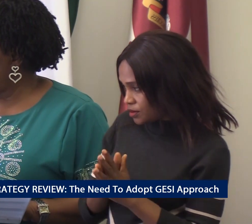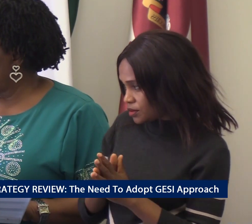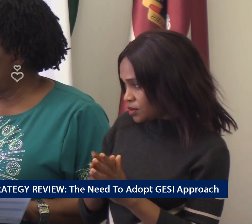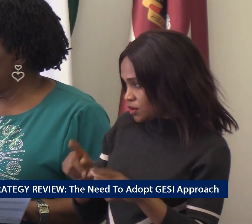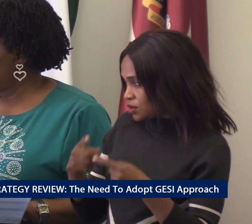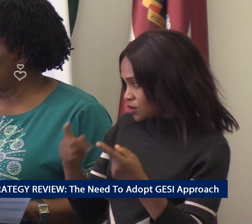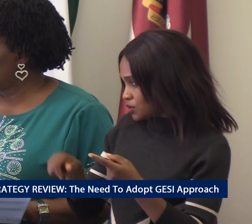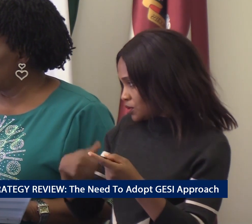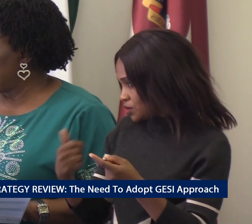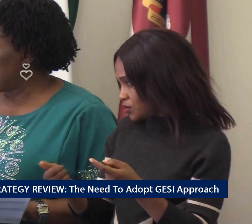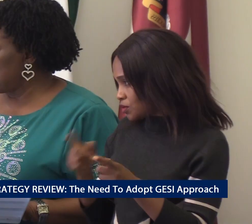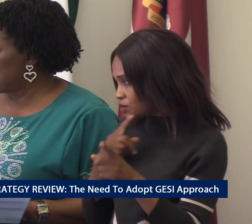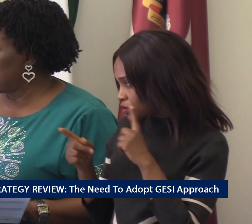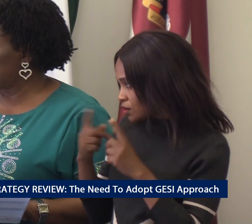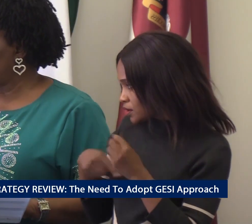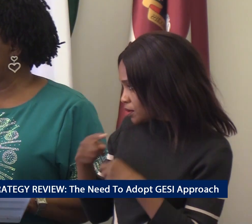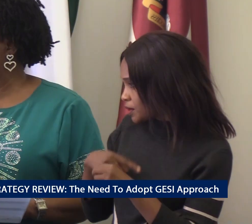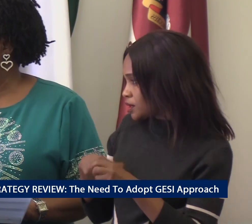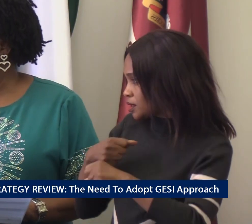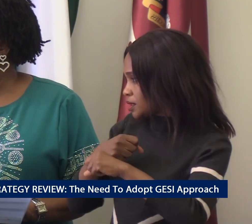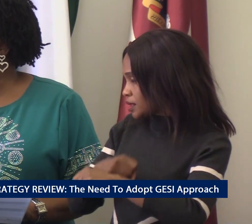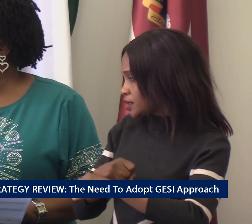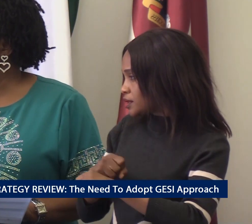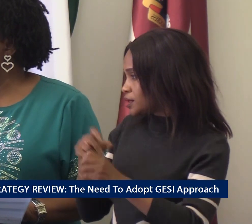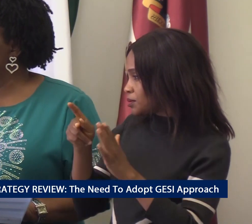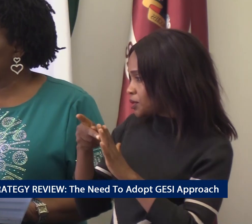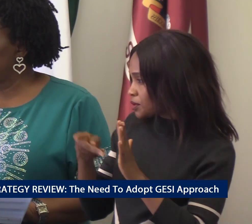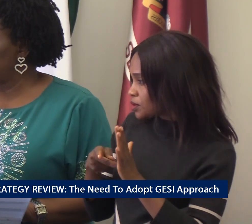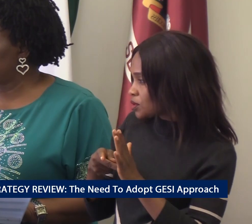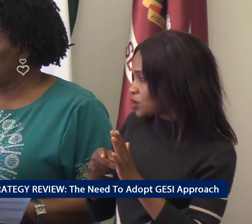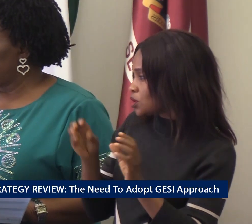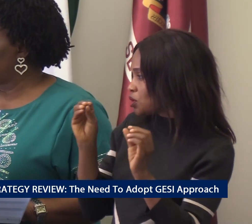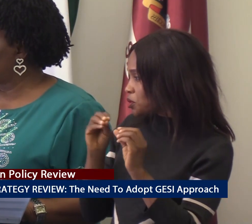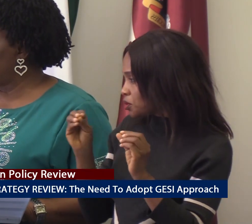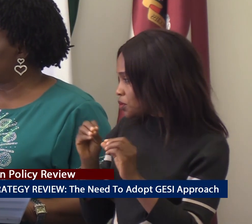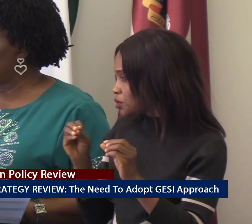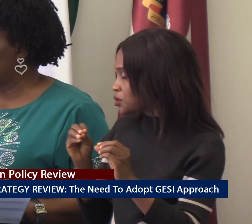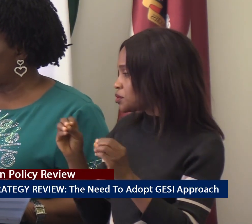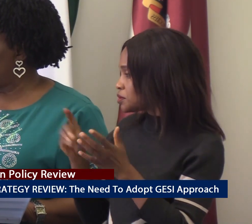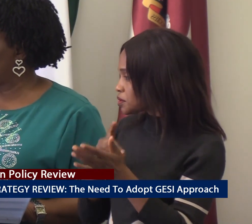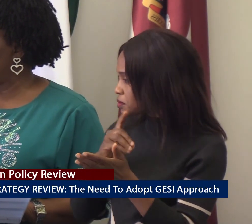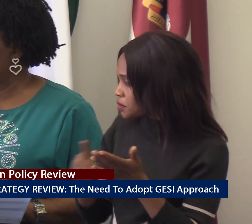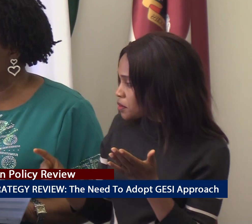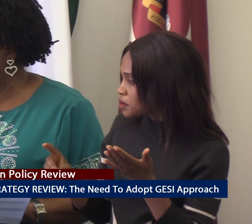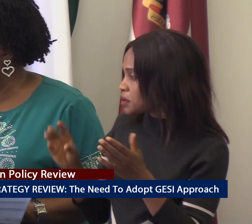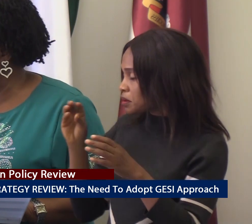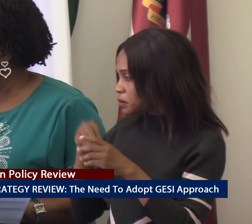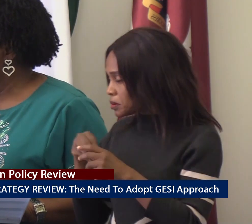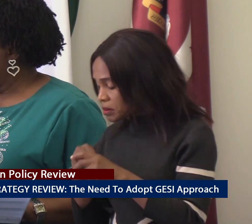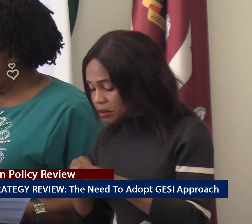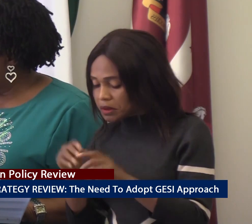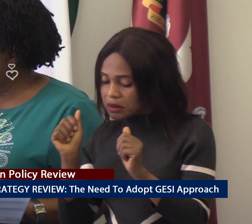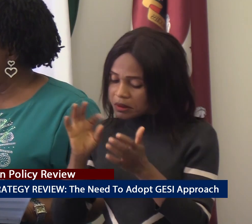I'm going to go to the next slide. We talked about the guiding principles. They include non-discrimination, inclusivity, transparency and